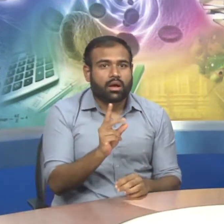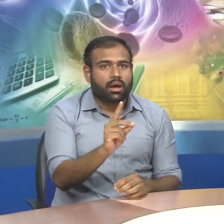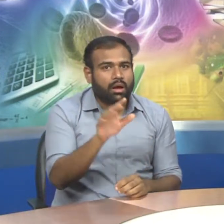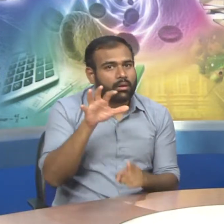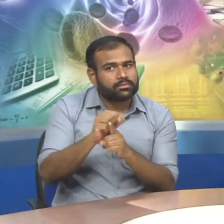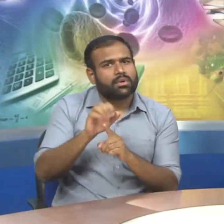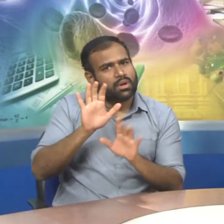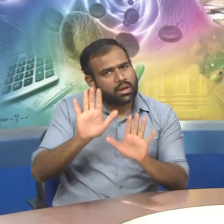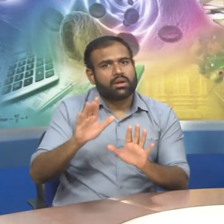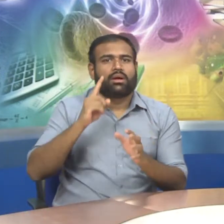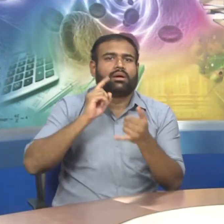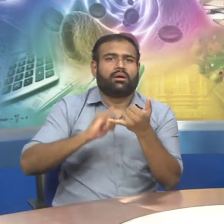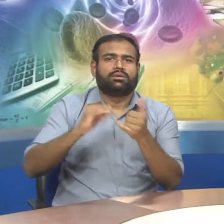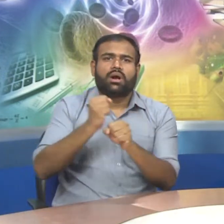So for this we will be using this.